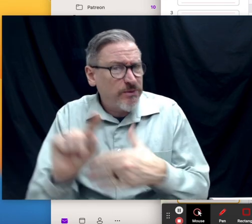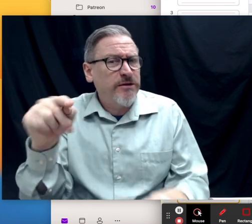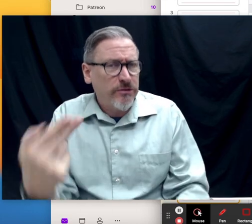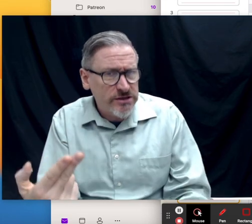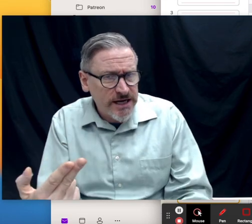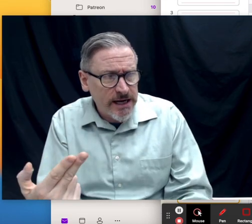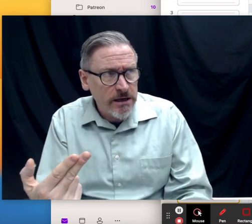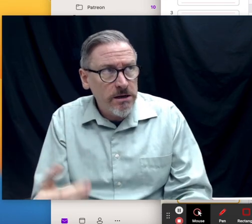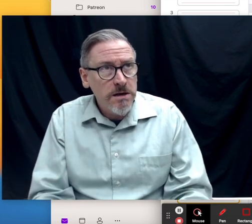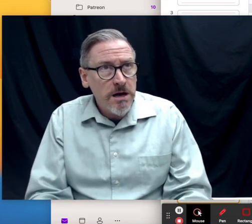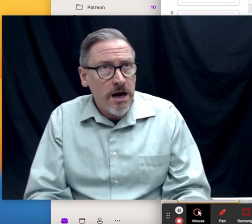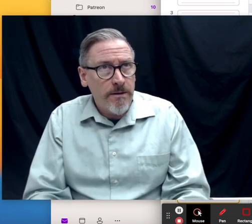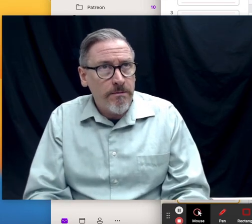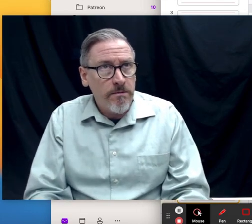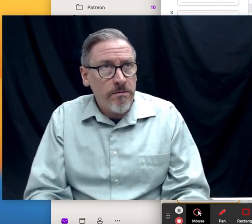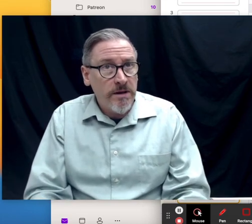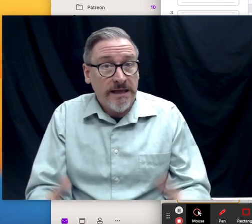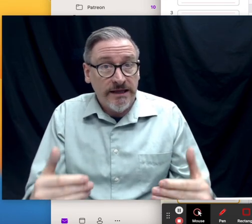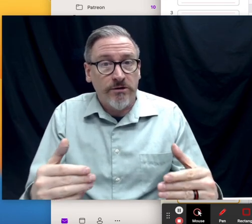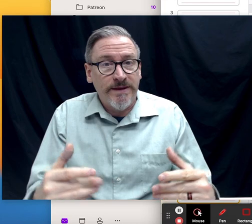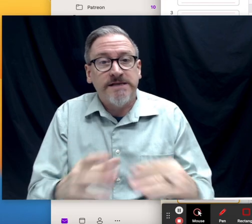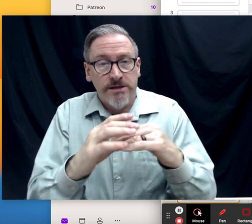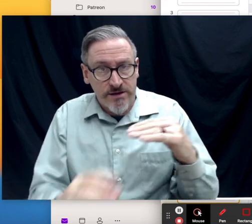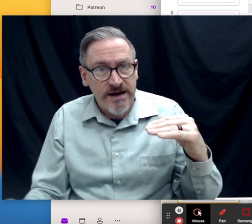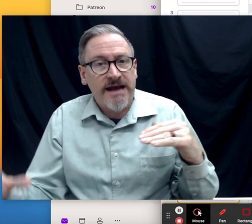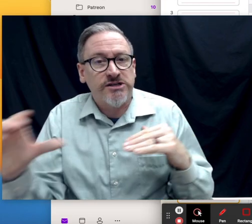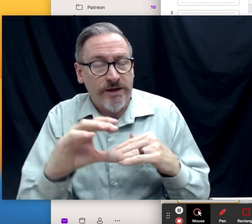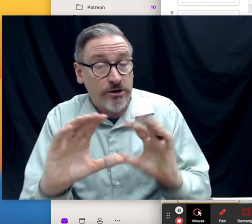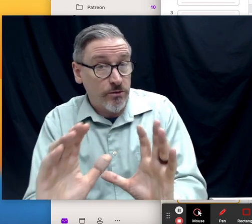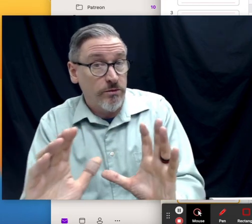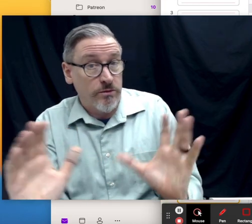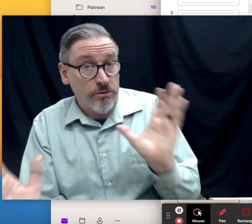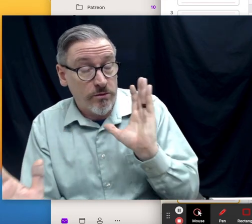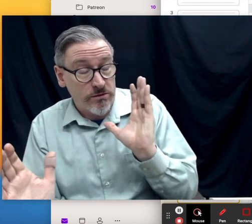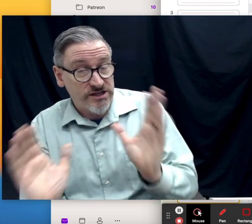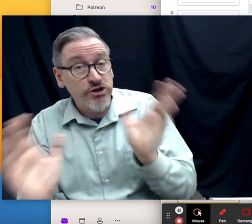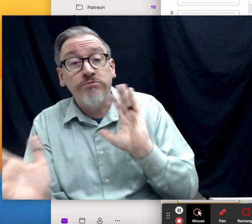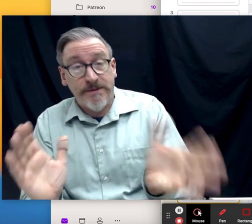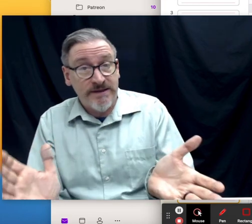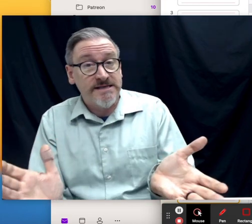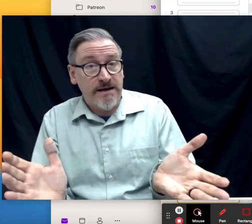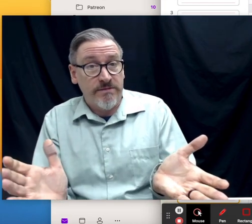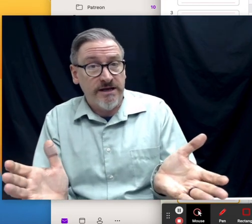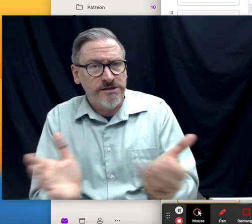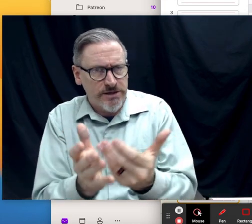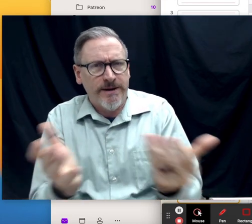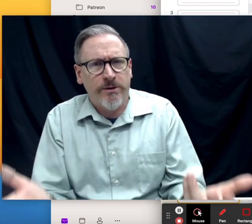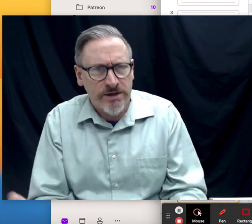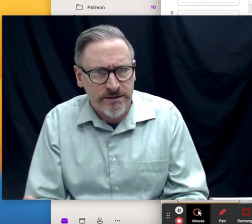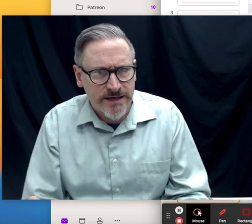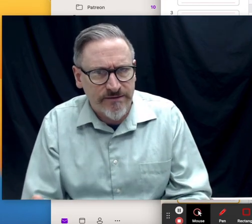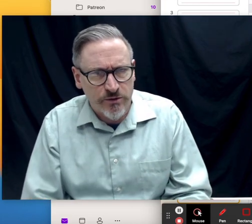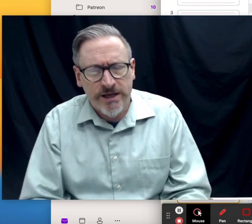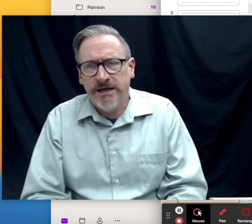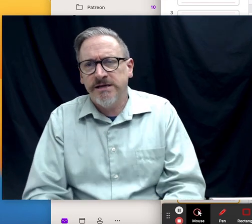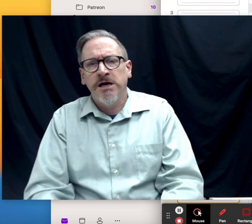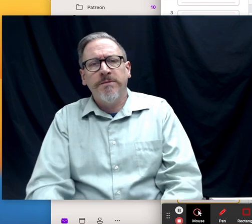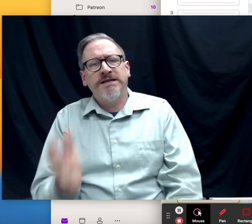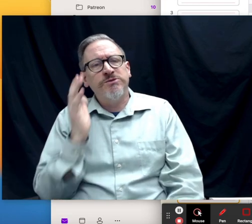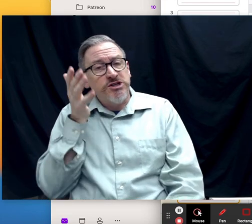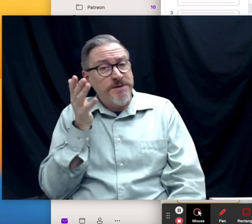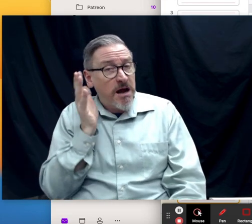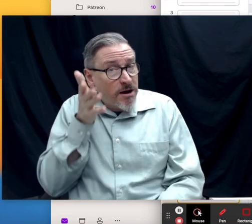next week Thursday, um, it literally means the next week. These two might be the same things depending on what day of the week it